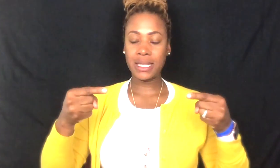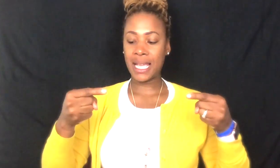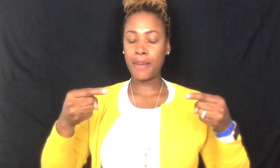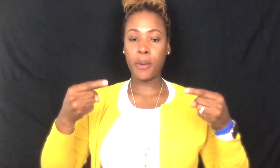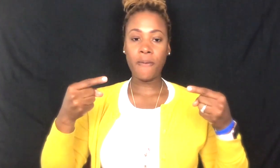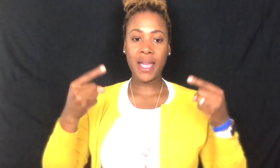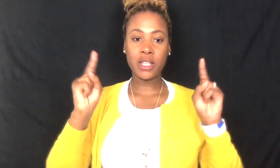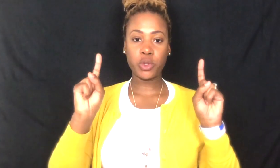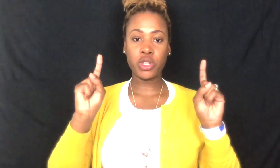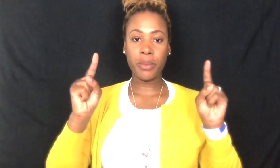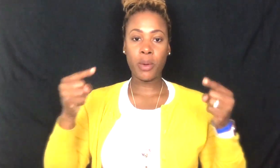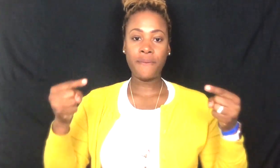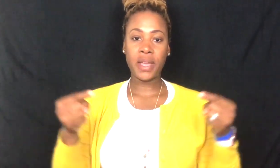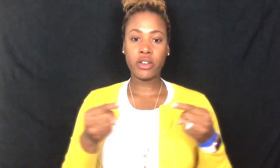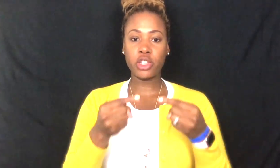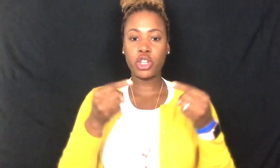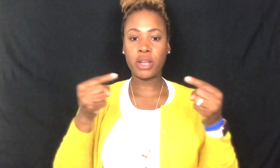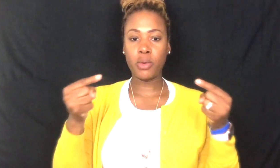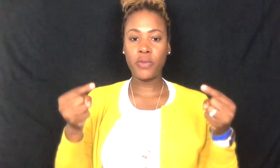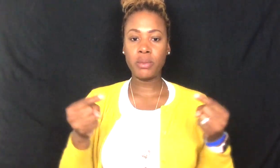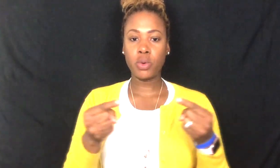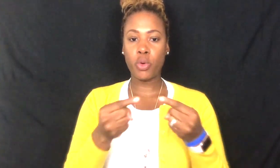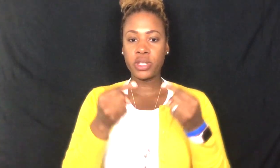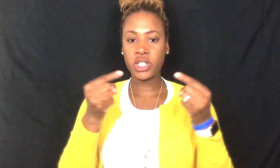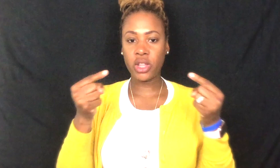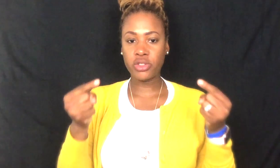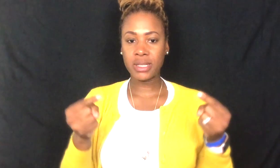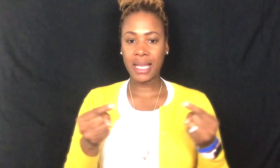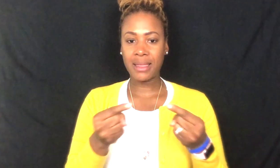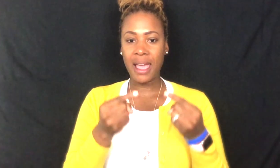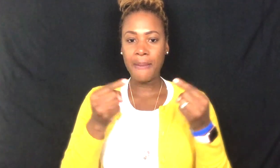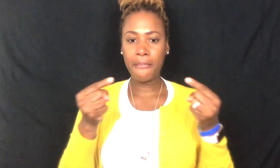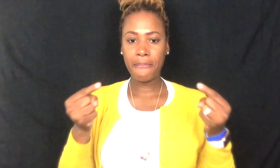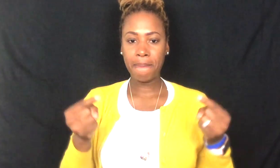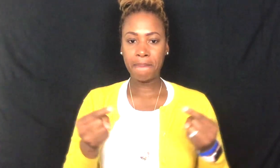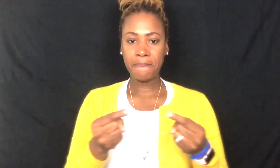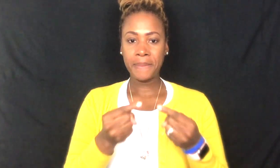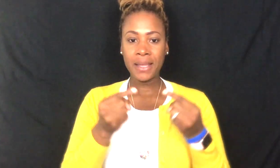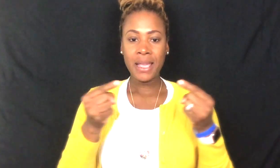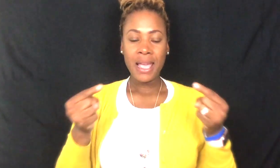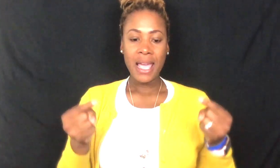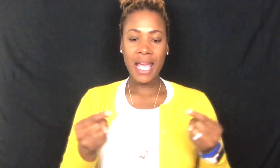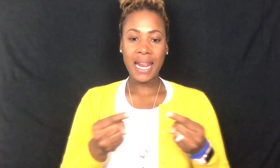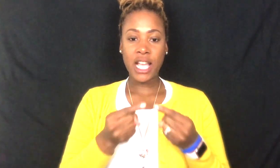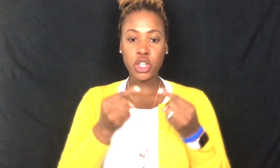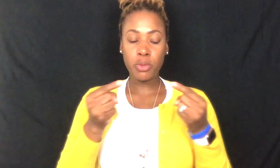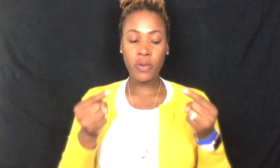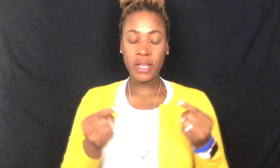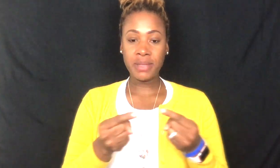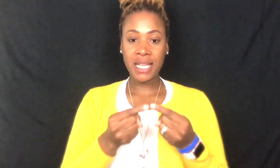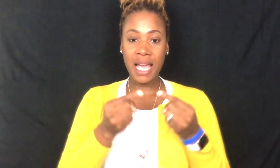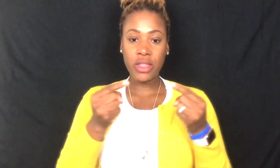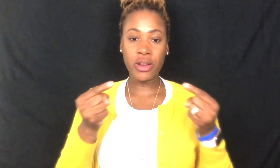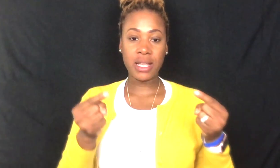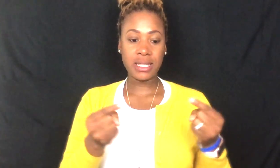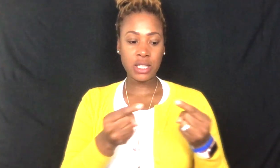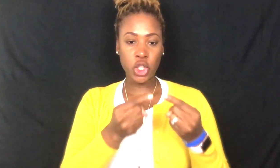take both hands with your number one fingers, and you're going to move them towards each other just like that. And as you're moving them together, it's showing